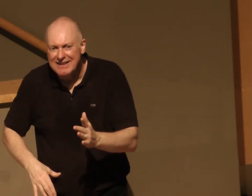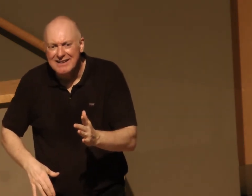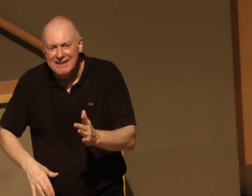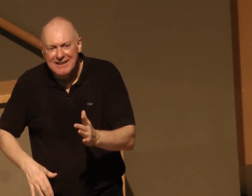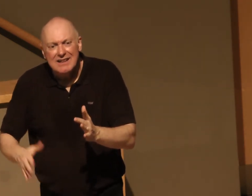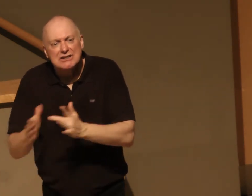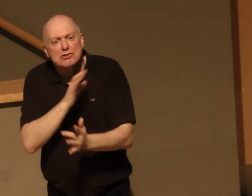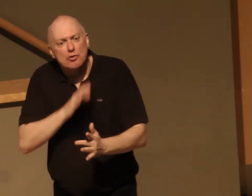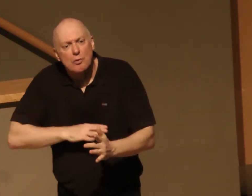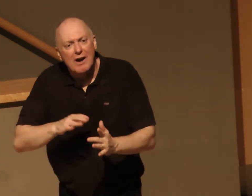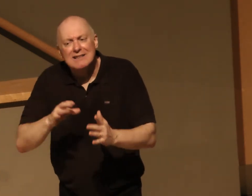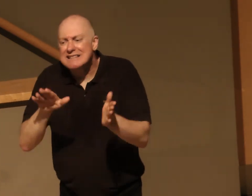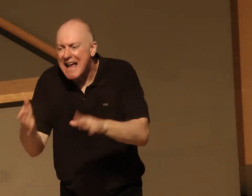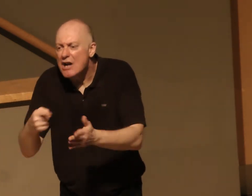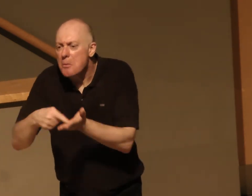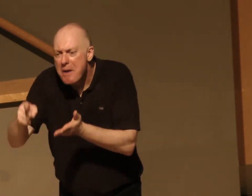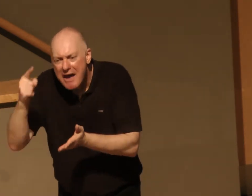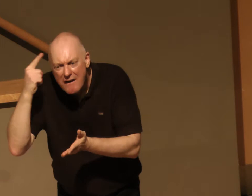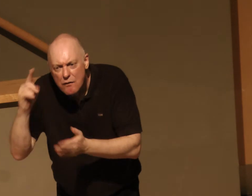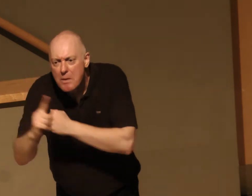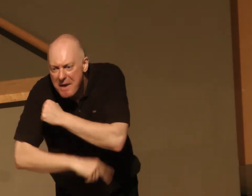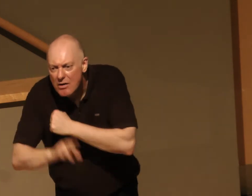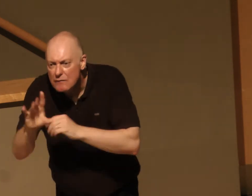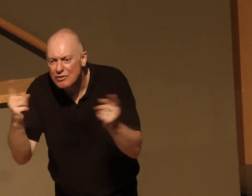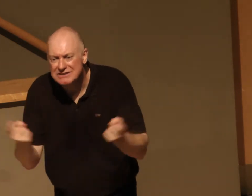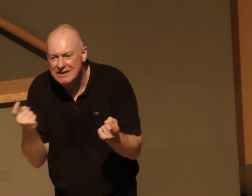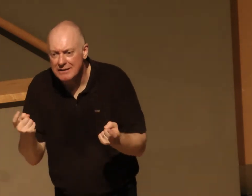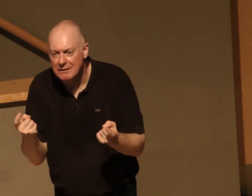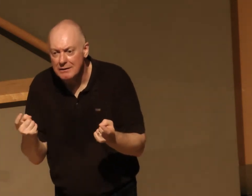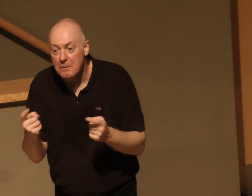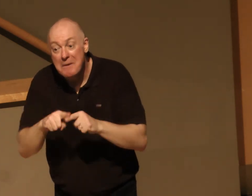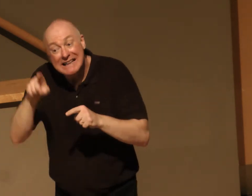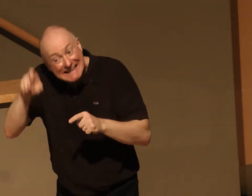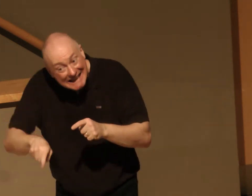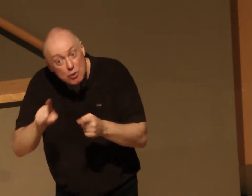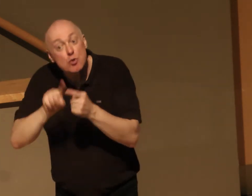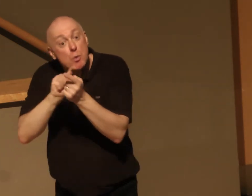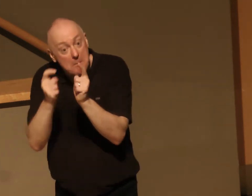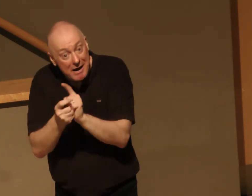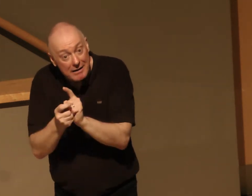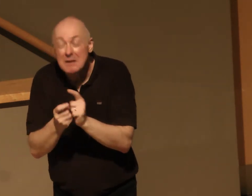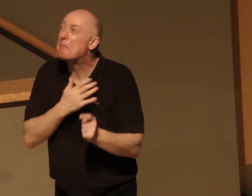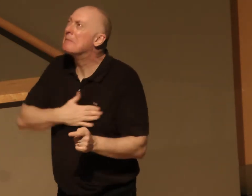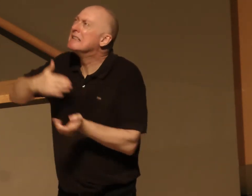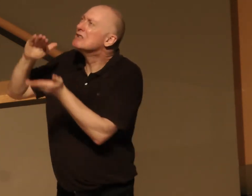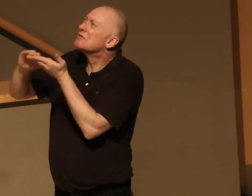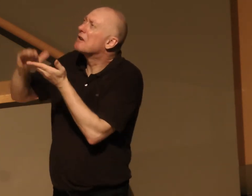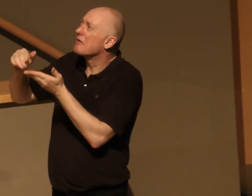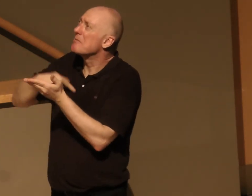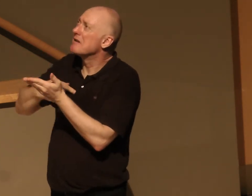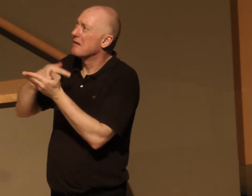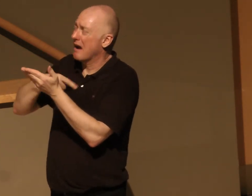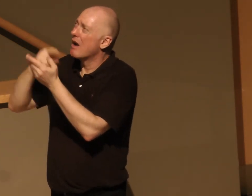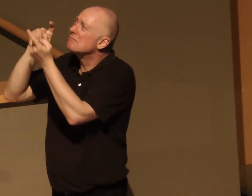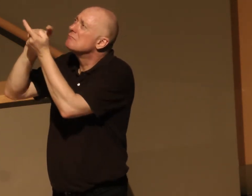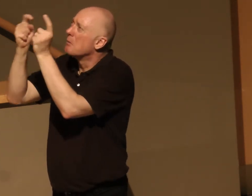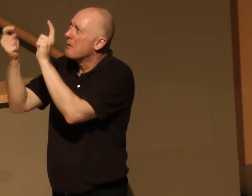died to pay for the penalty of your sin you've got to admit that we're sin you've got to repent please forgive me and turn away from my sin you will